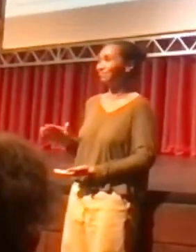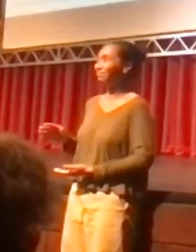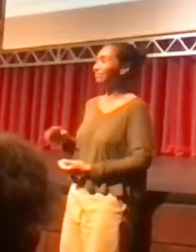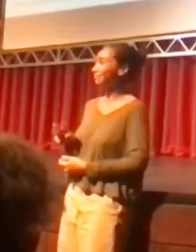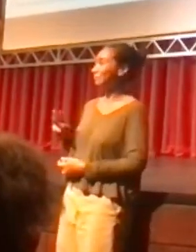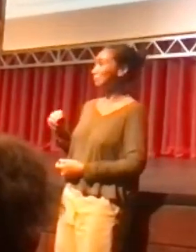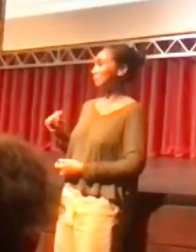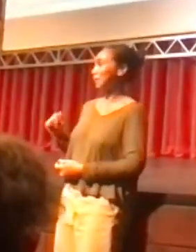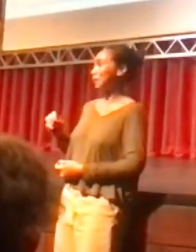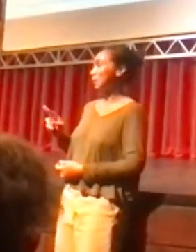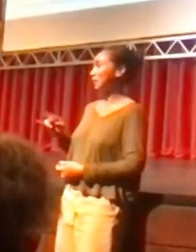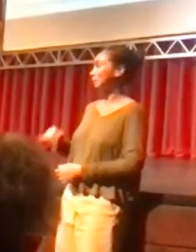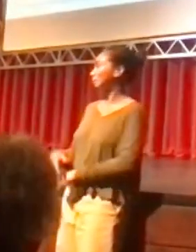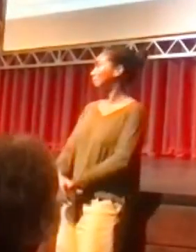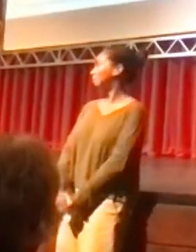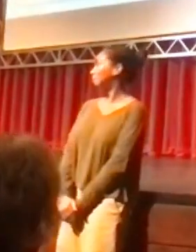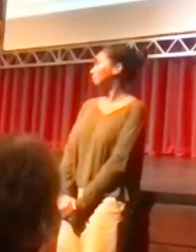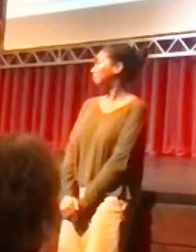aroha,